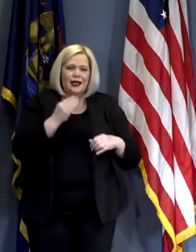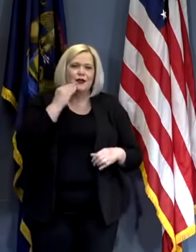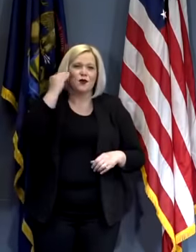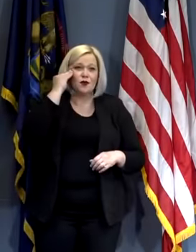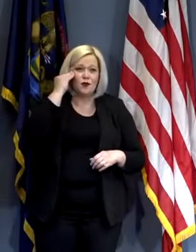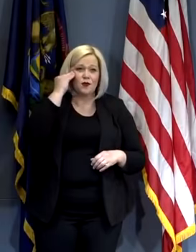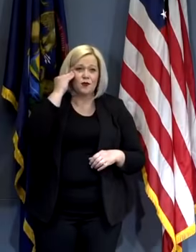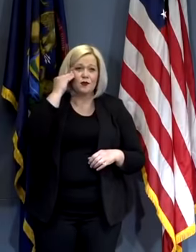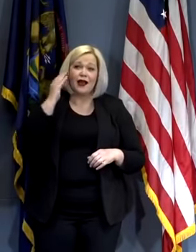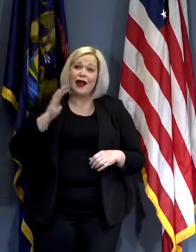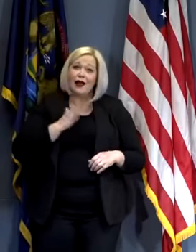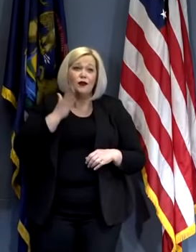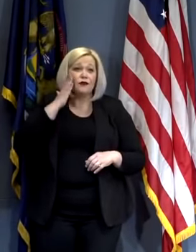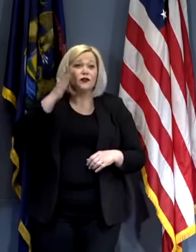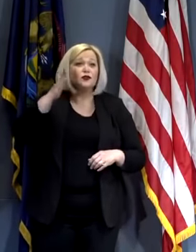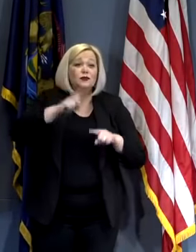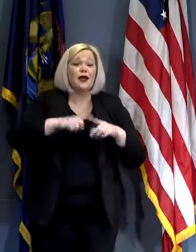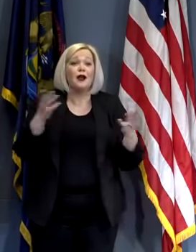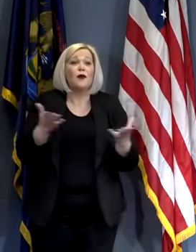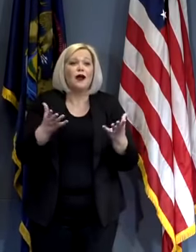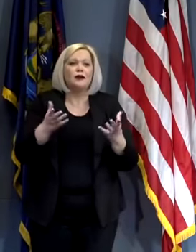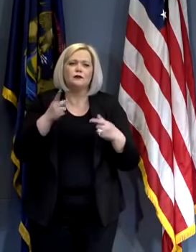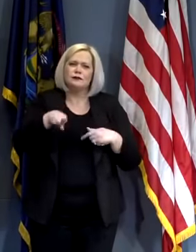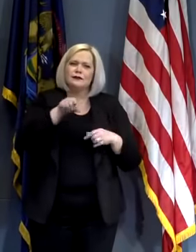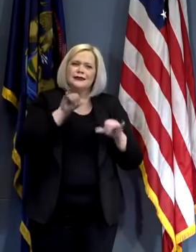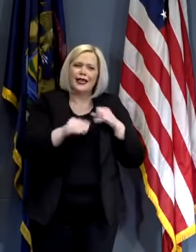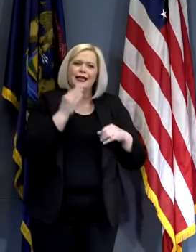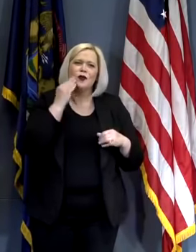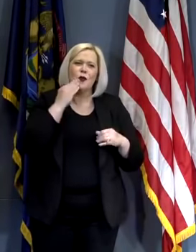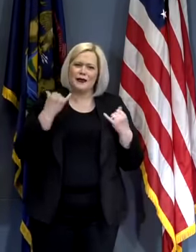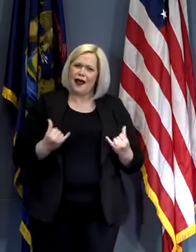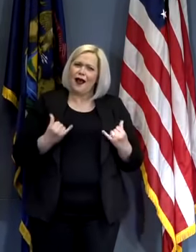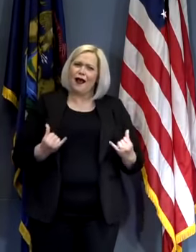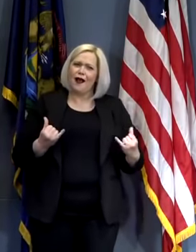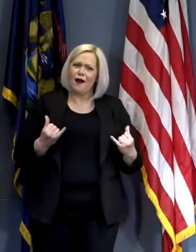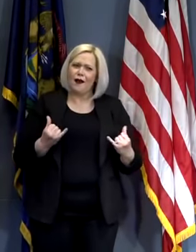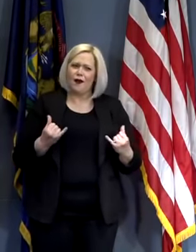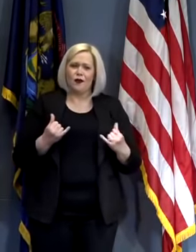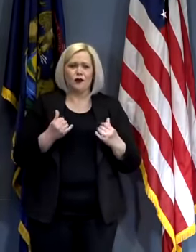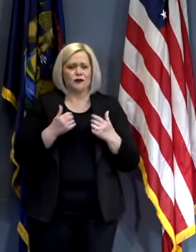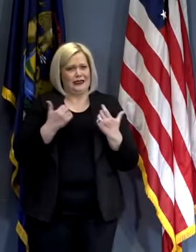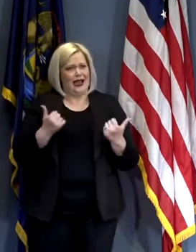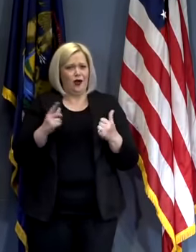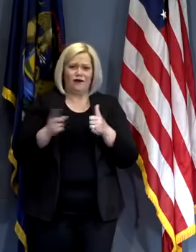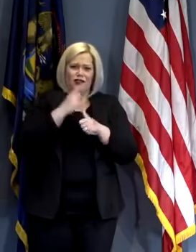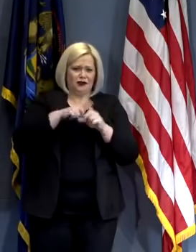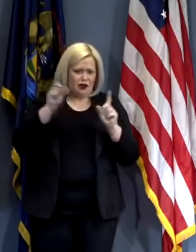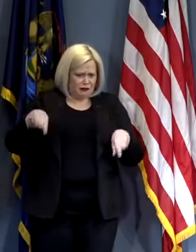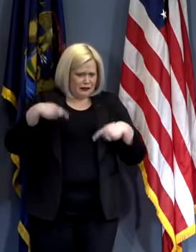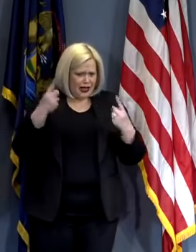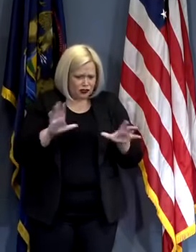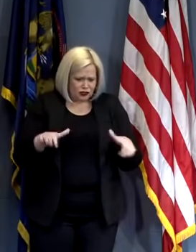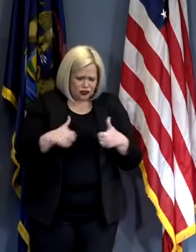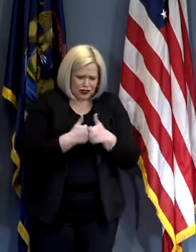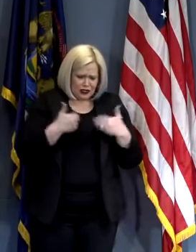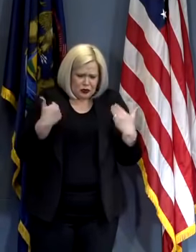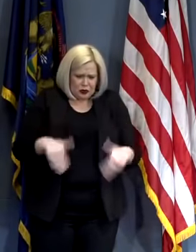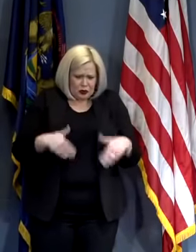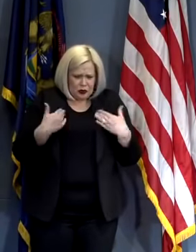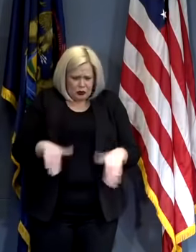every single one of us. When faced with an unprecedented crisis like this, good people step up and do their